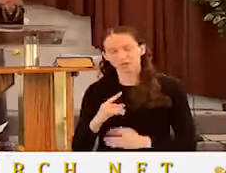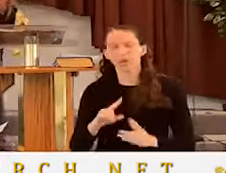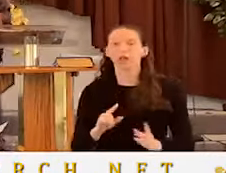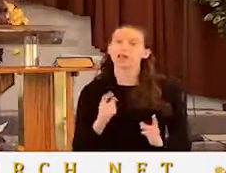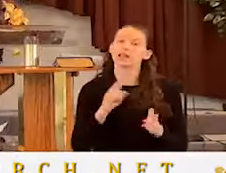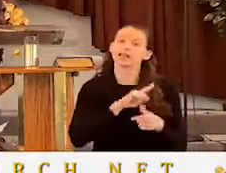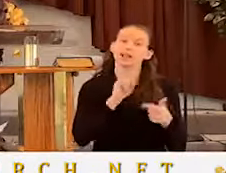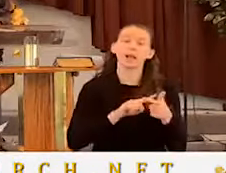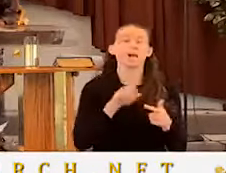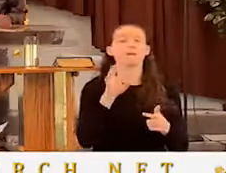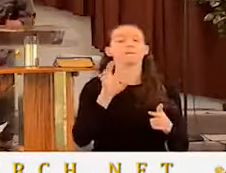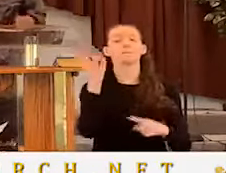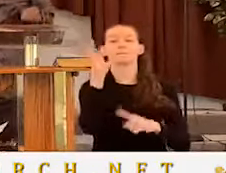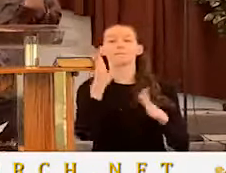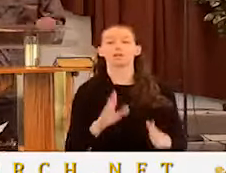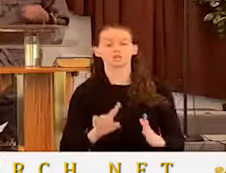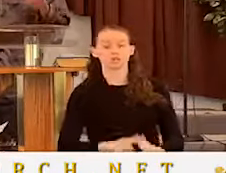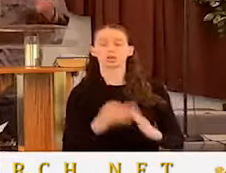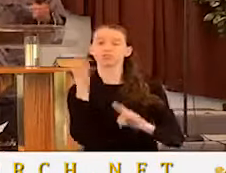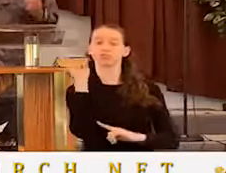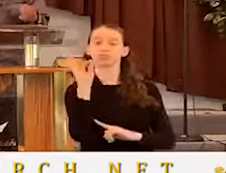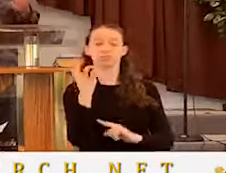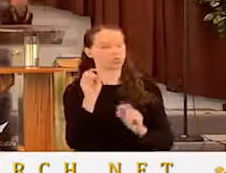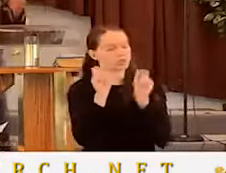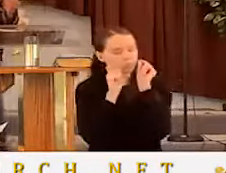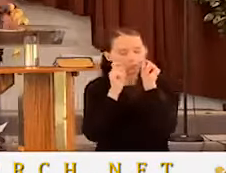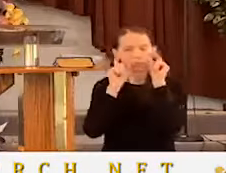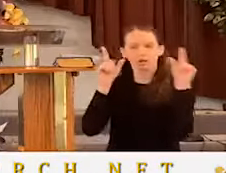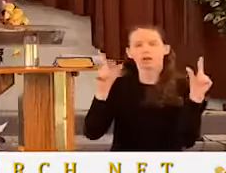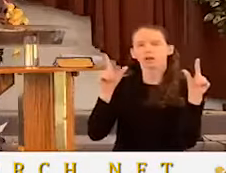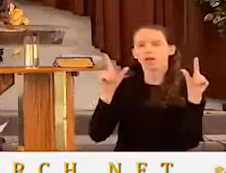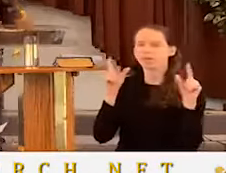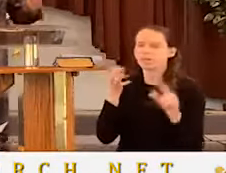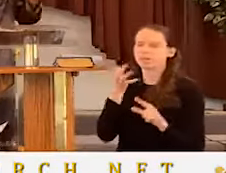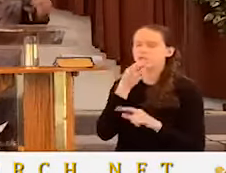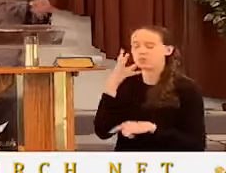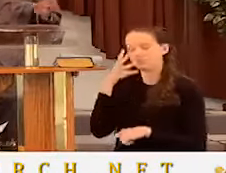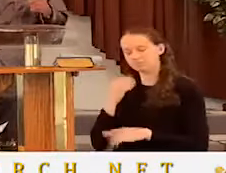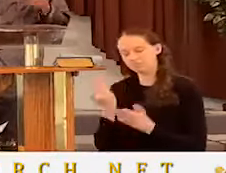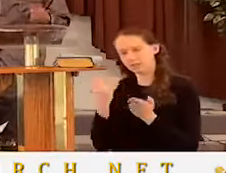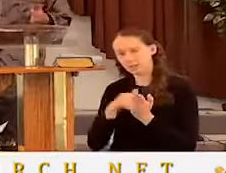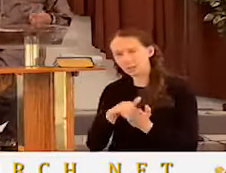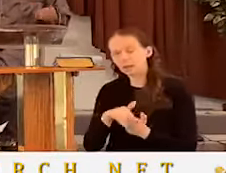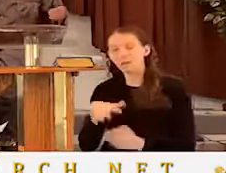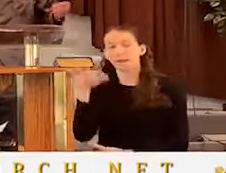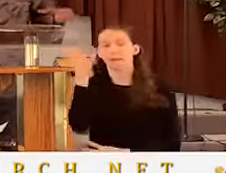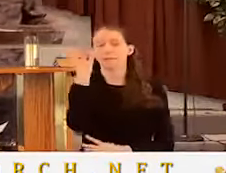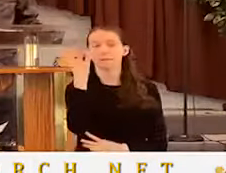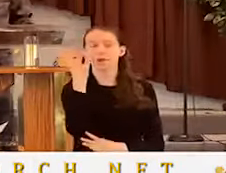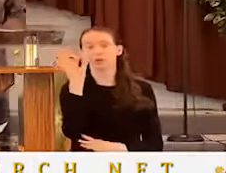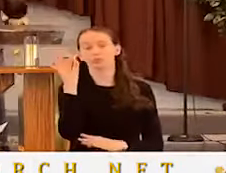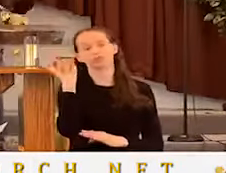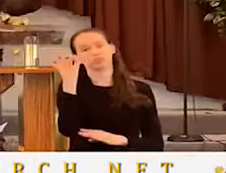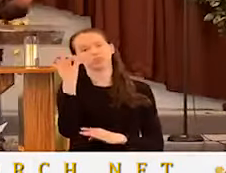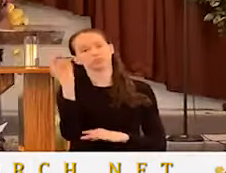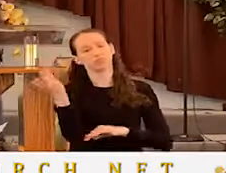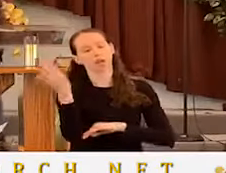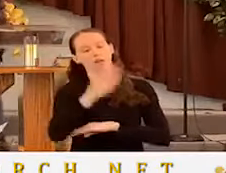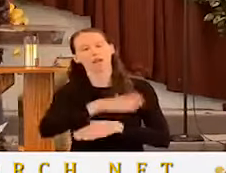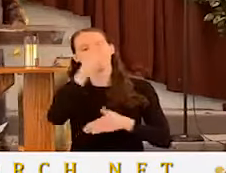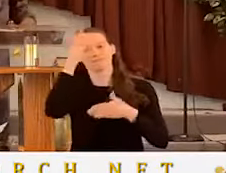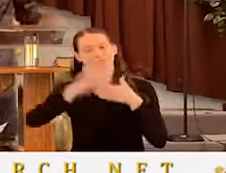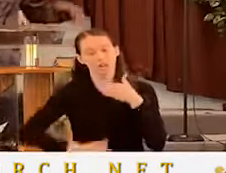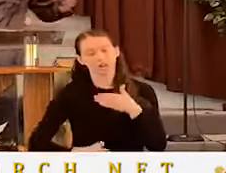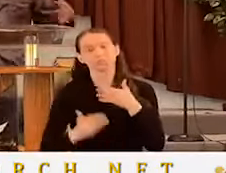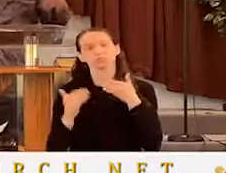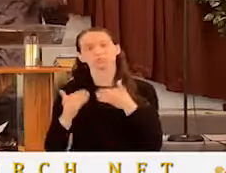of the pastor's message, but then soon fell back to sleep. After the pastor concluded his sermon, he sat